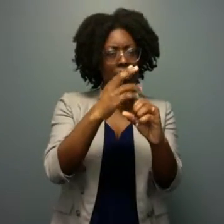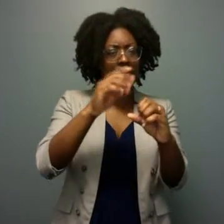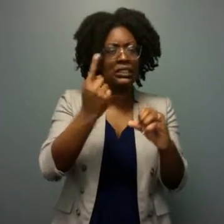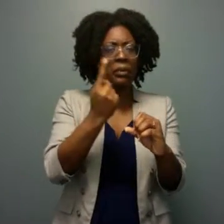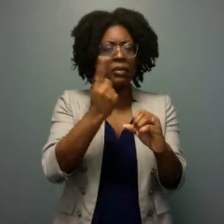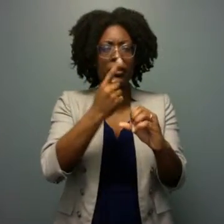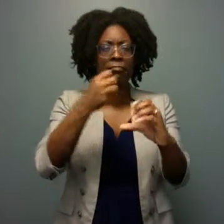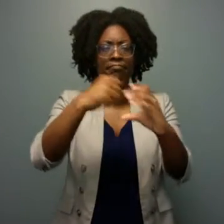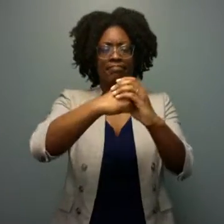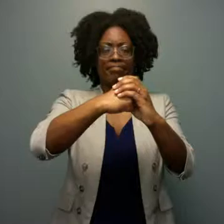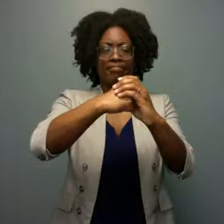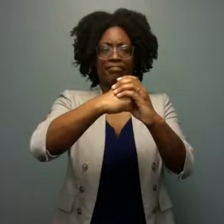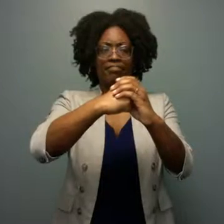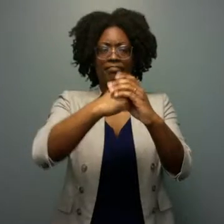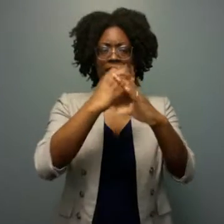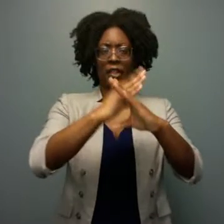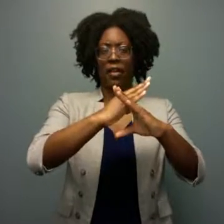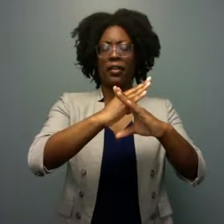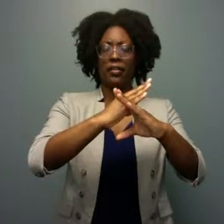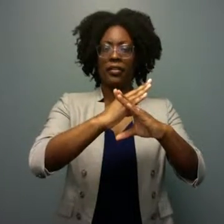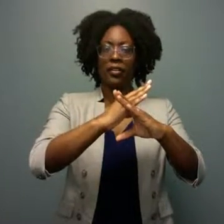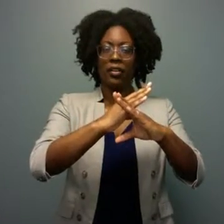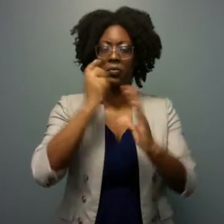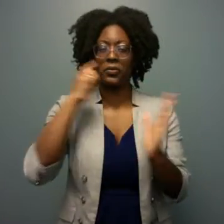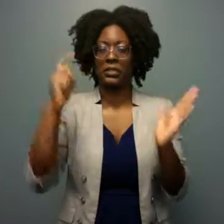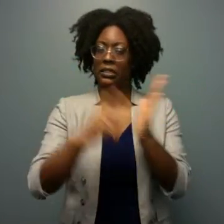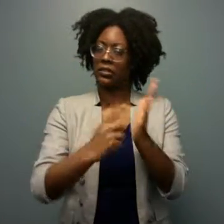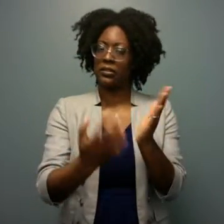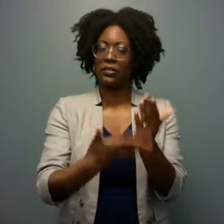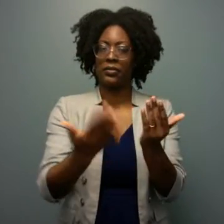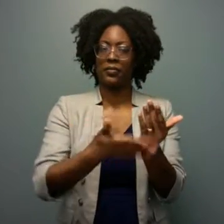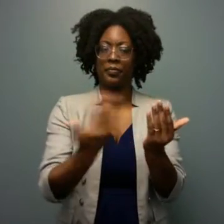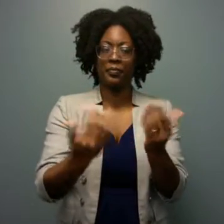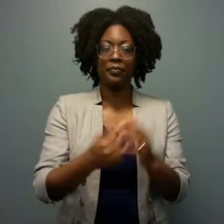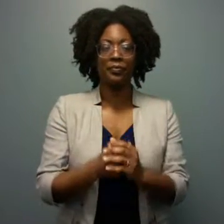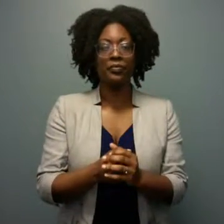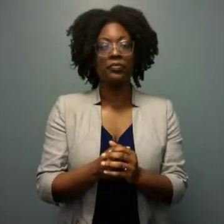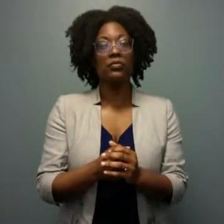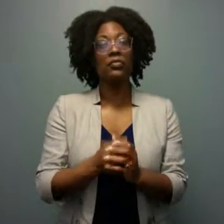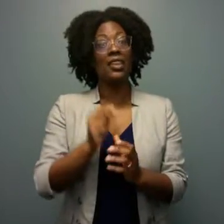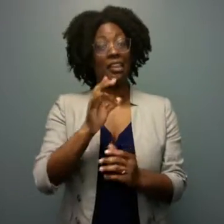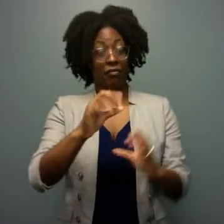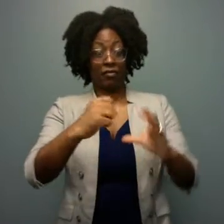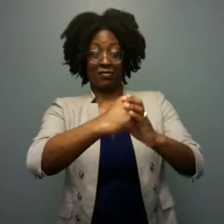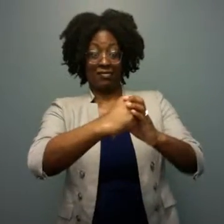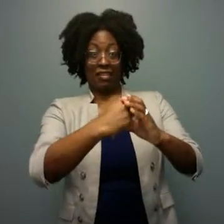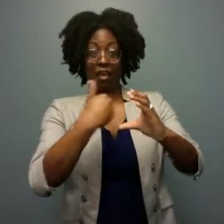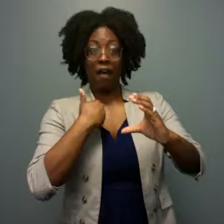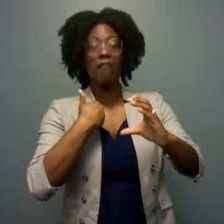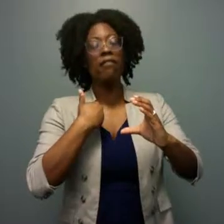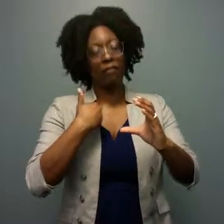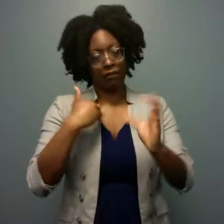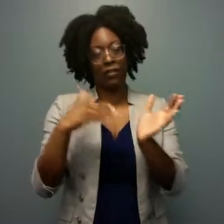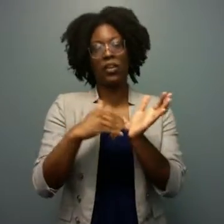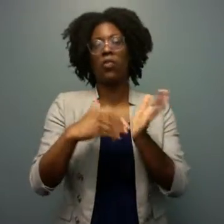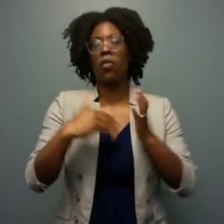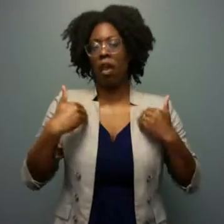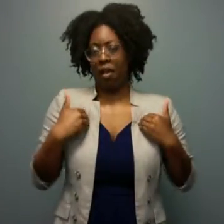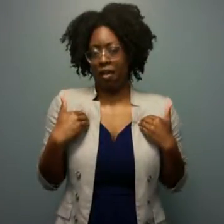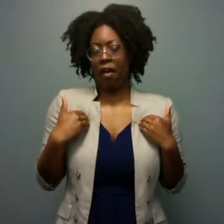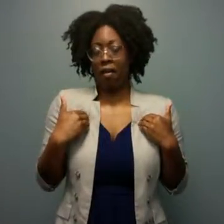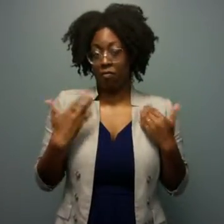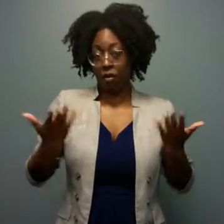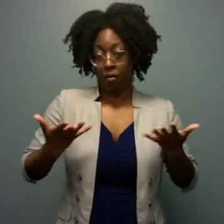artery disease. If narrowings or blockages are identified, your doctor may decide to treat you in one of several ways. The first option is to treat